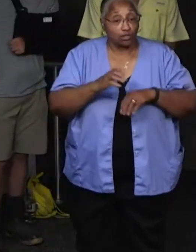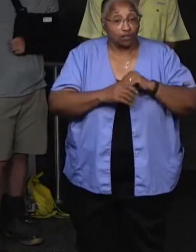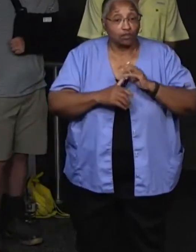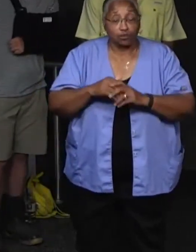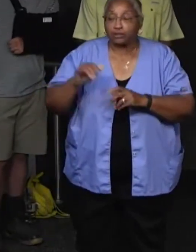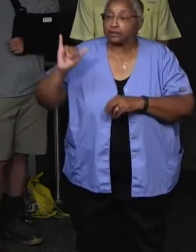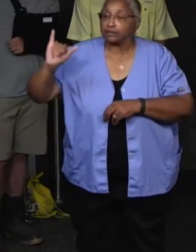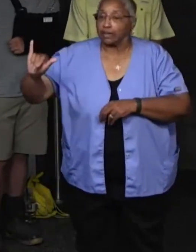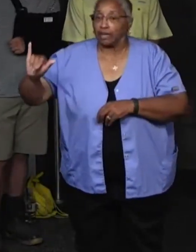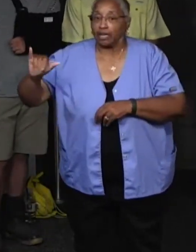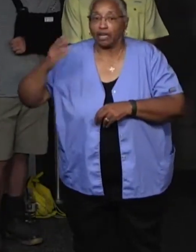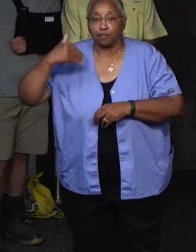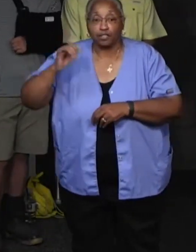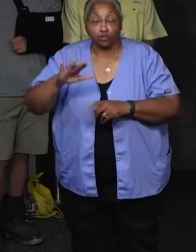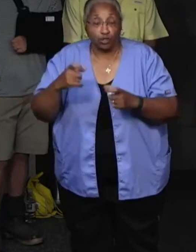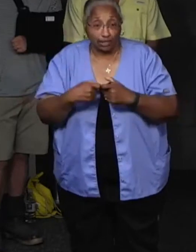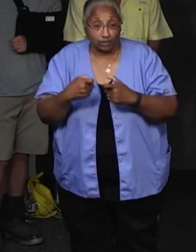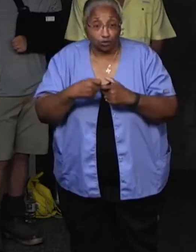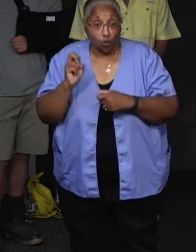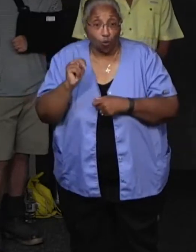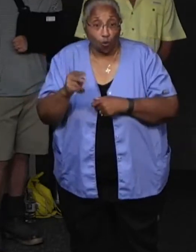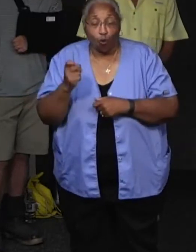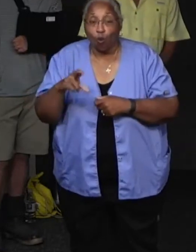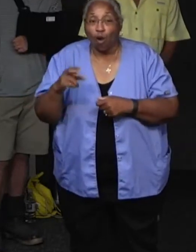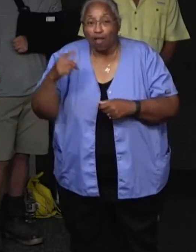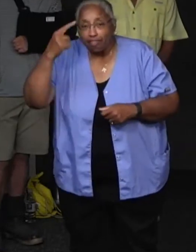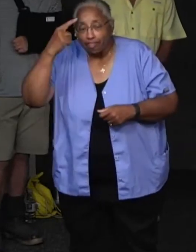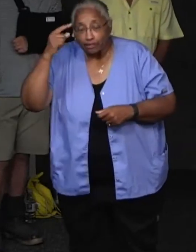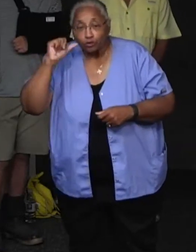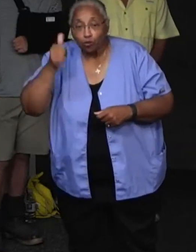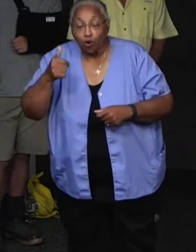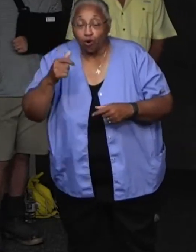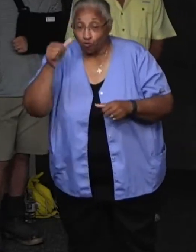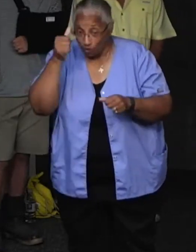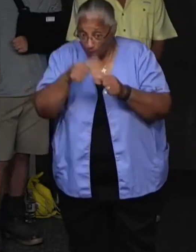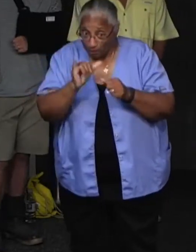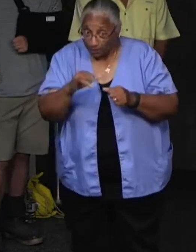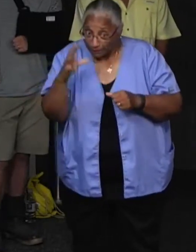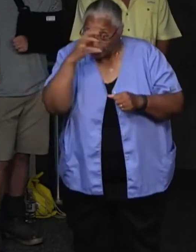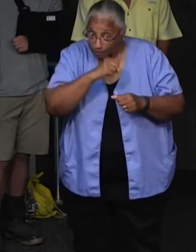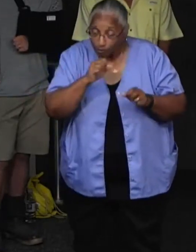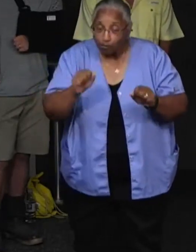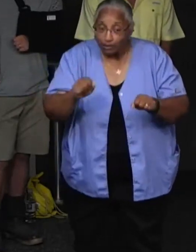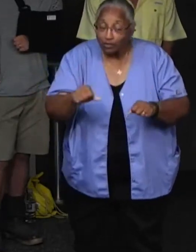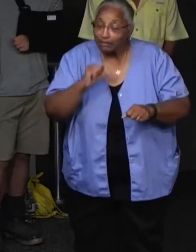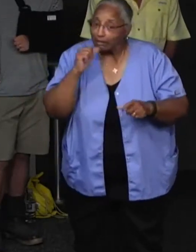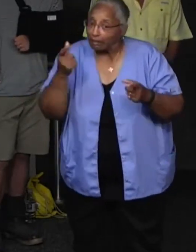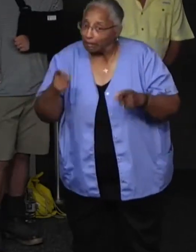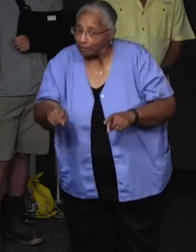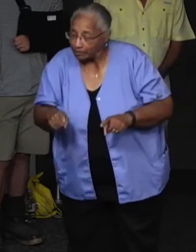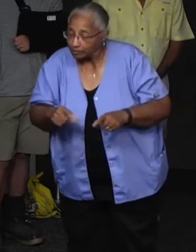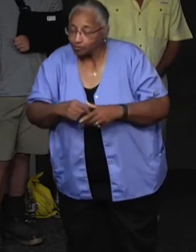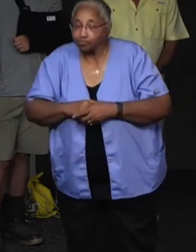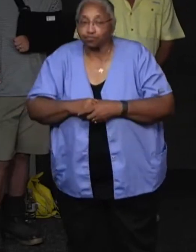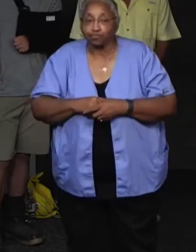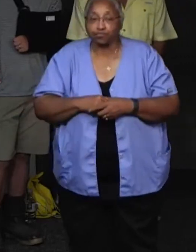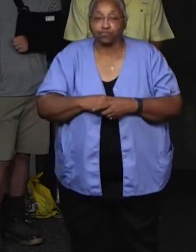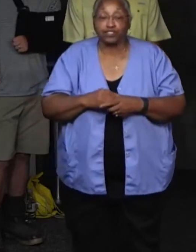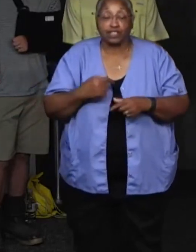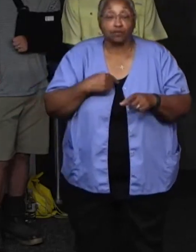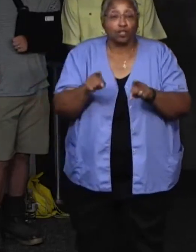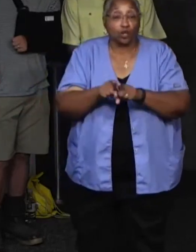Just because your power comes on or is estimated to come on tomorrow, remember that's an estimate. There's a possibility that might not be the case. I would heed